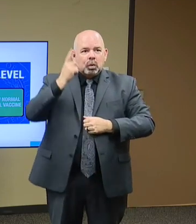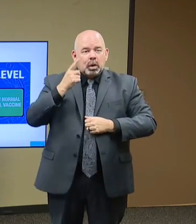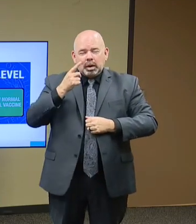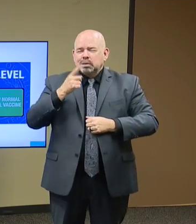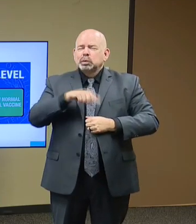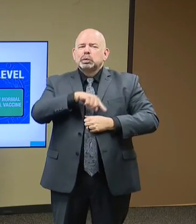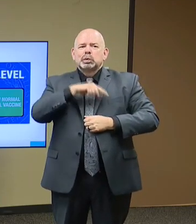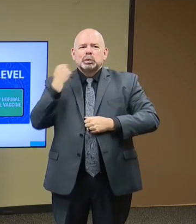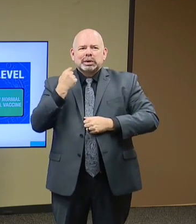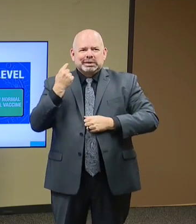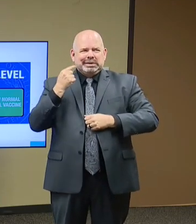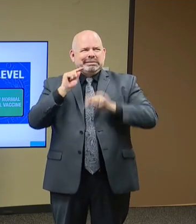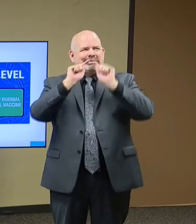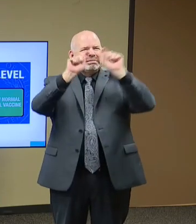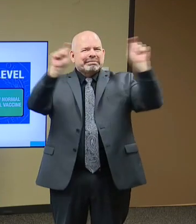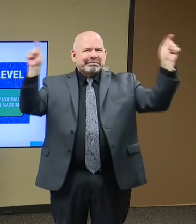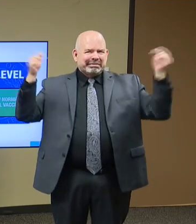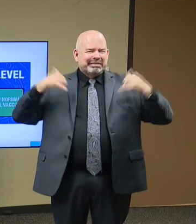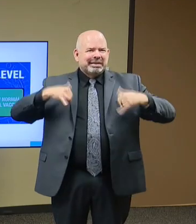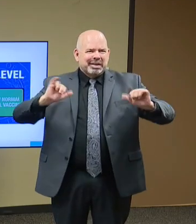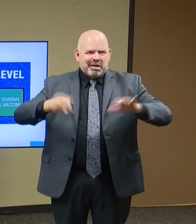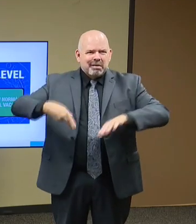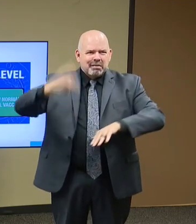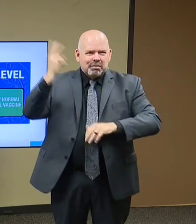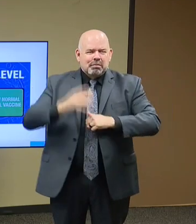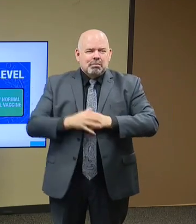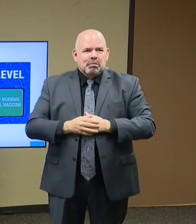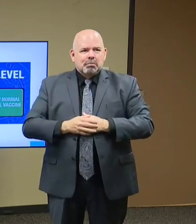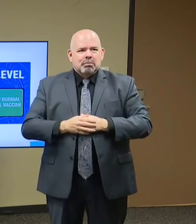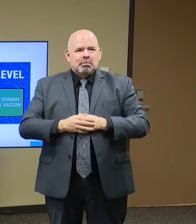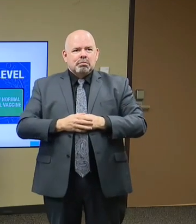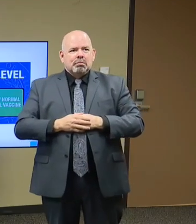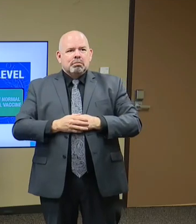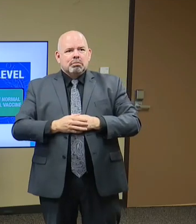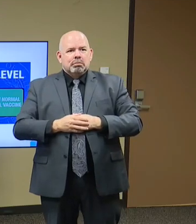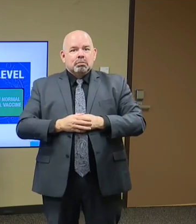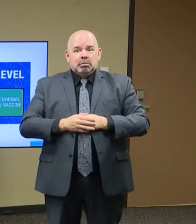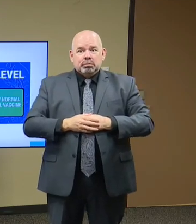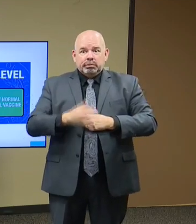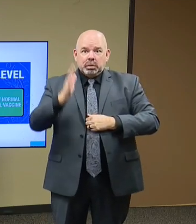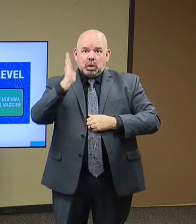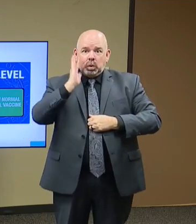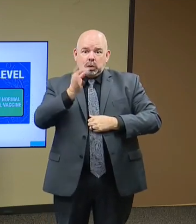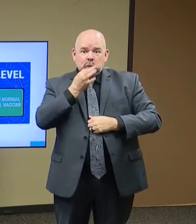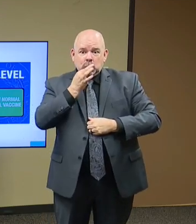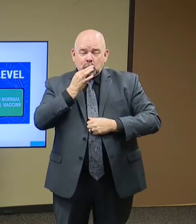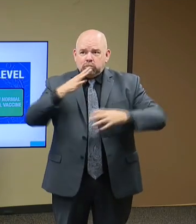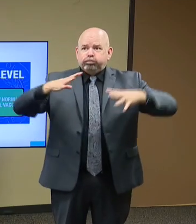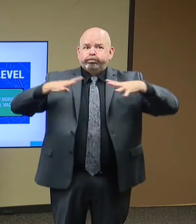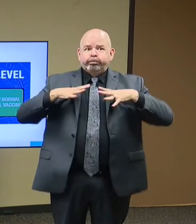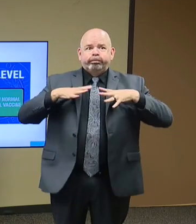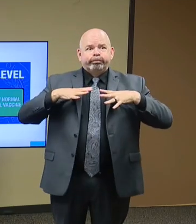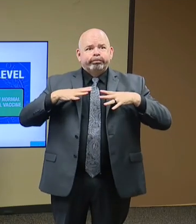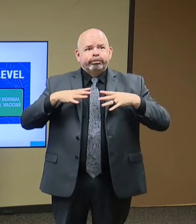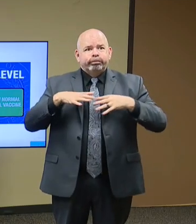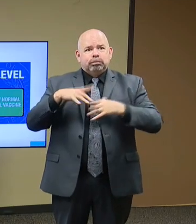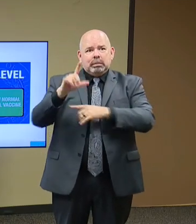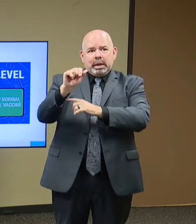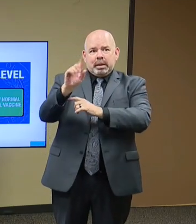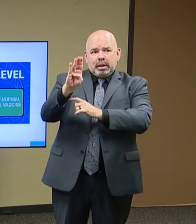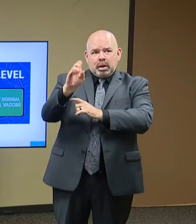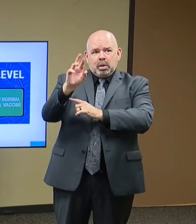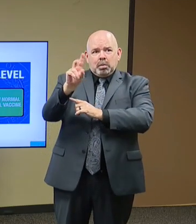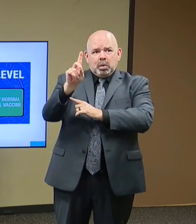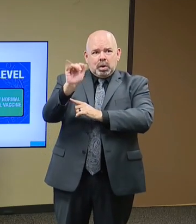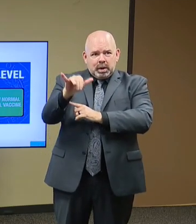also entering a holiday weekend. We've had 2 events here in Dallas County that have shot up COVID: Easter